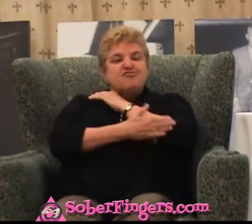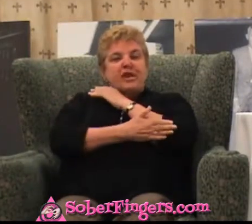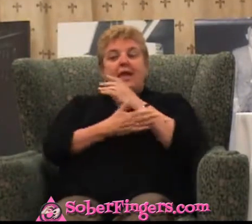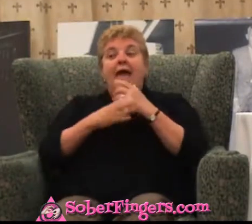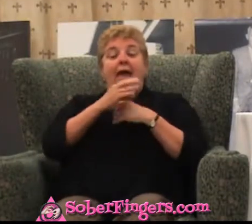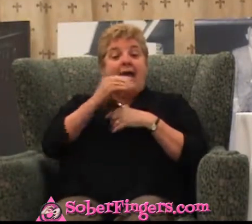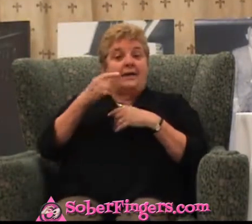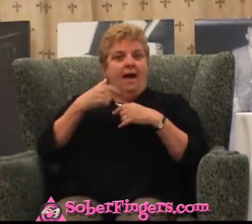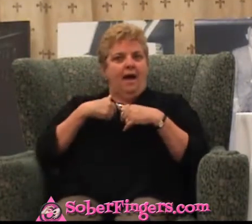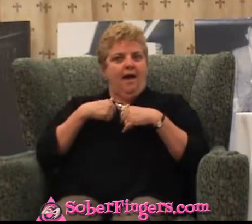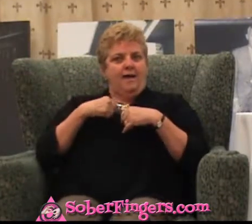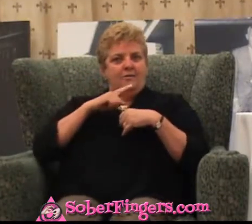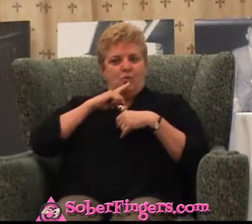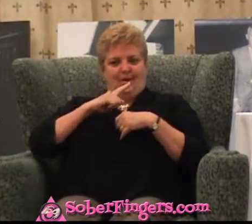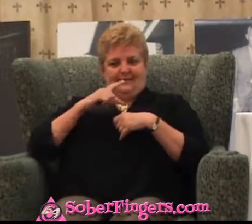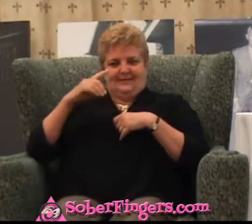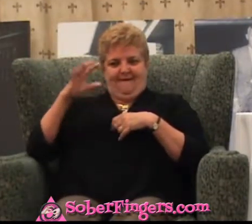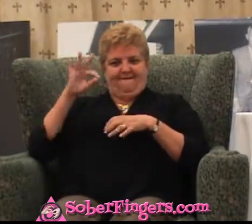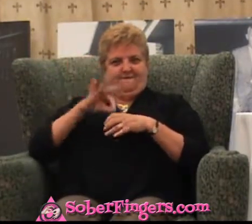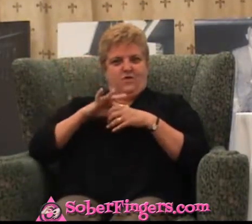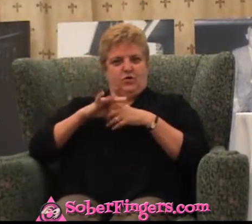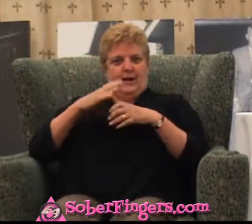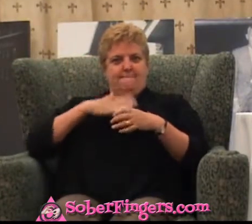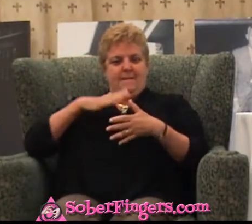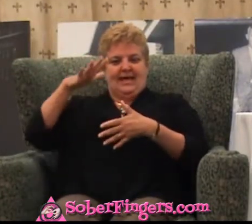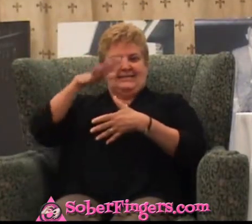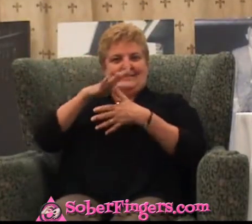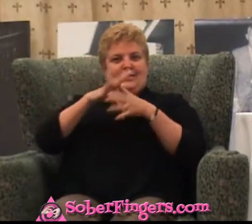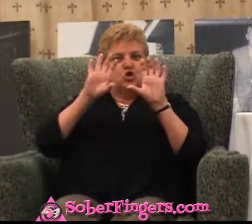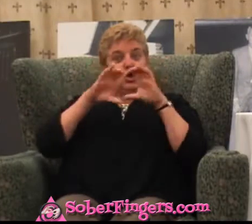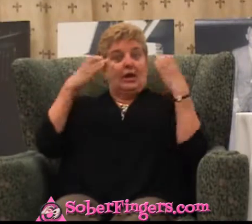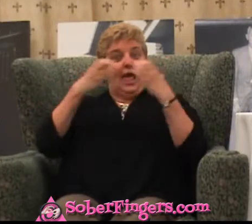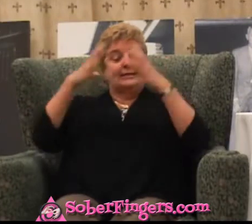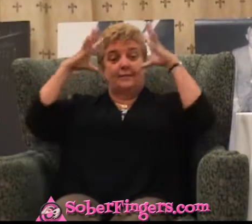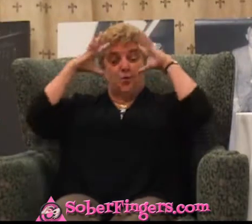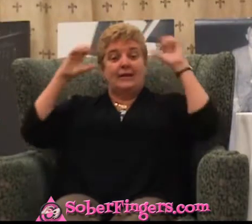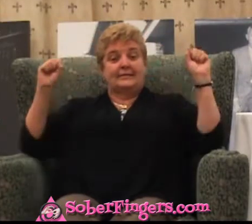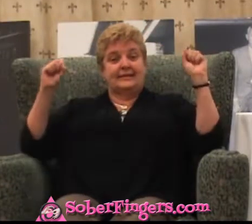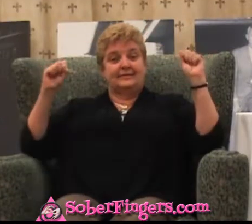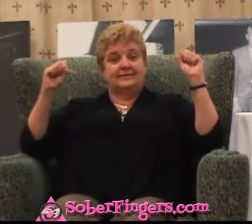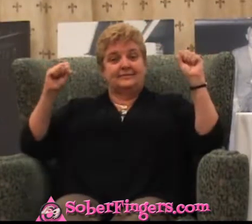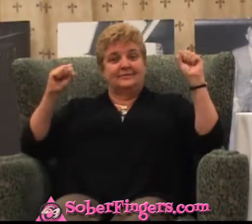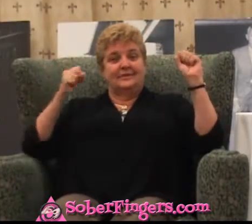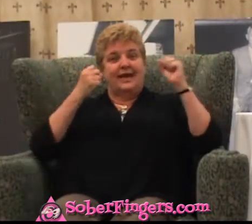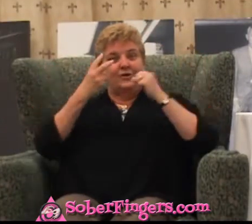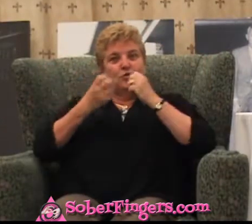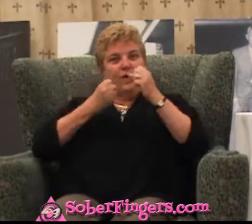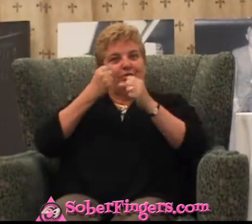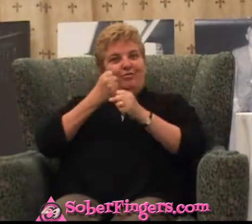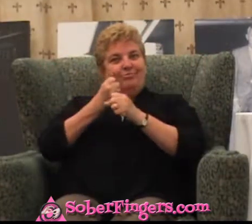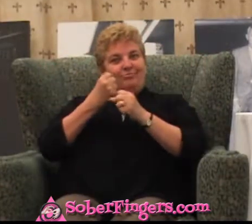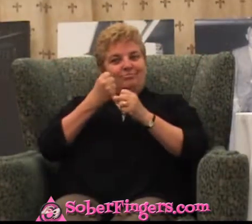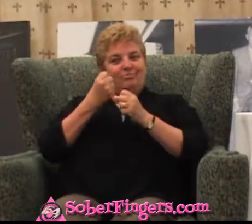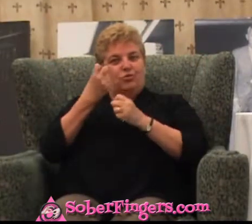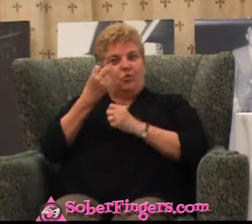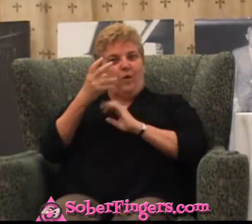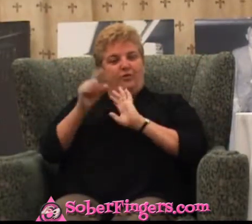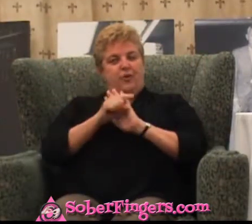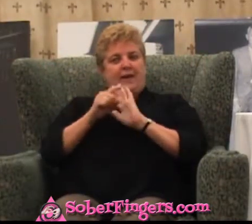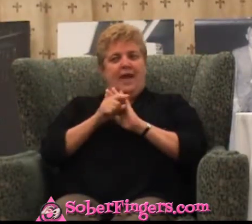was voted my senior class president in the 12th grade at Locke High School. I got accepted to go to